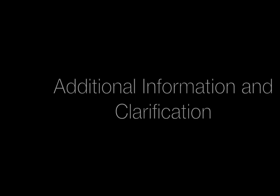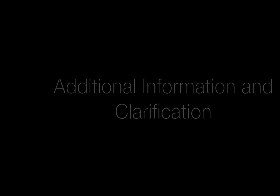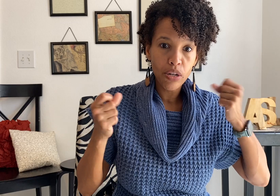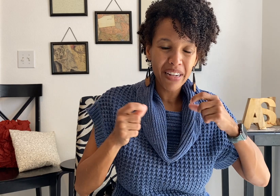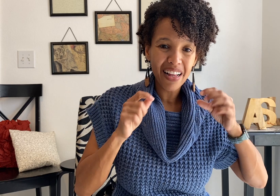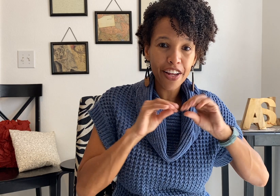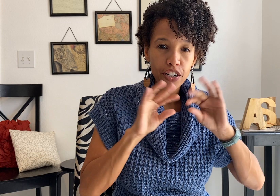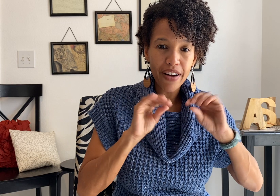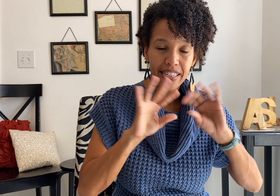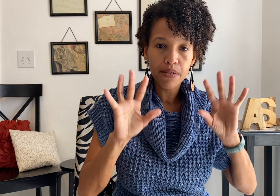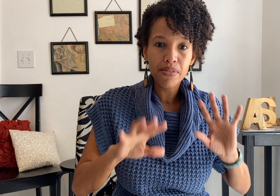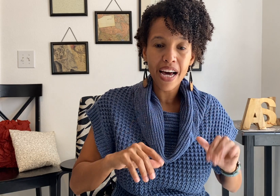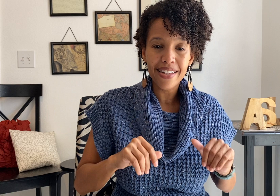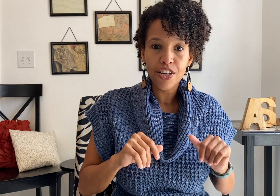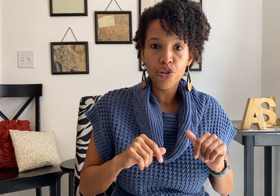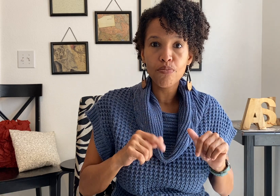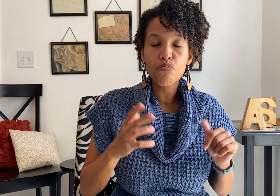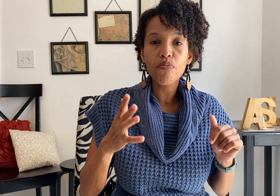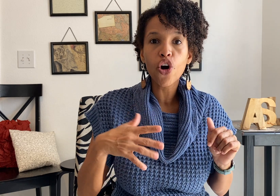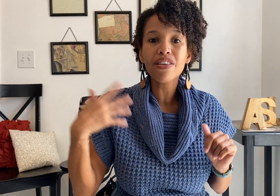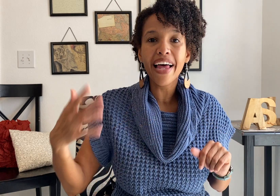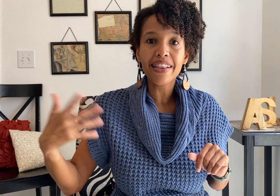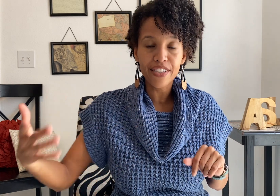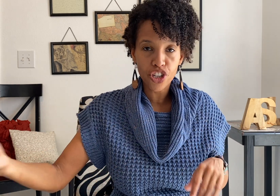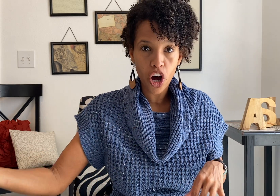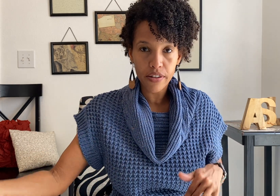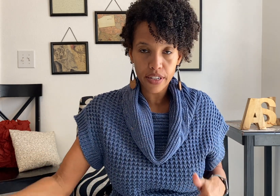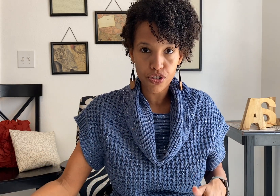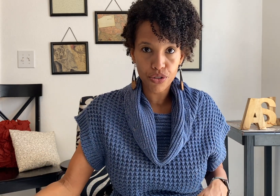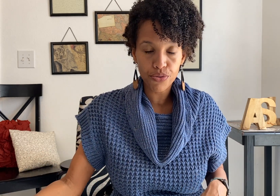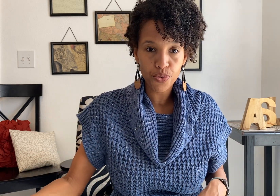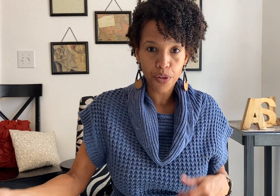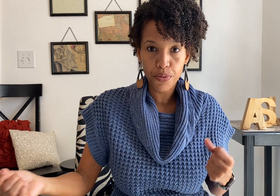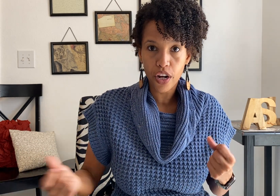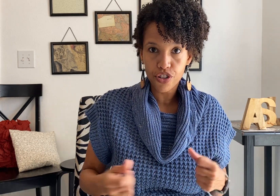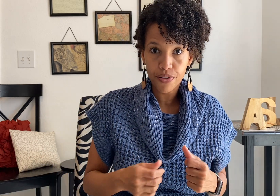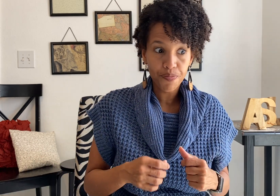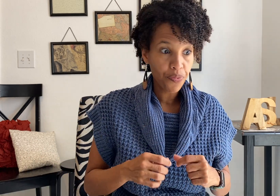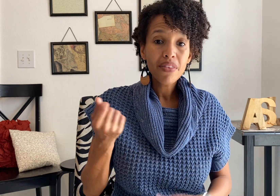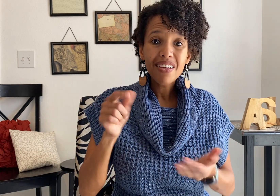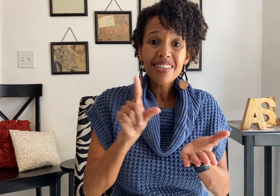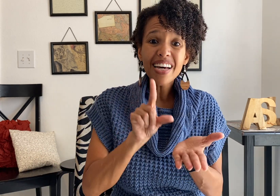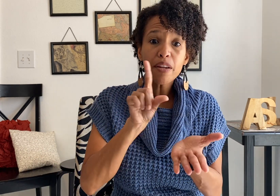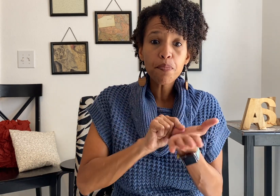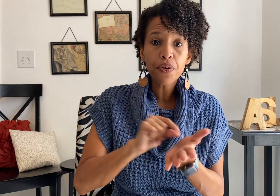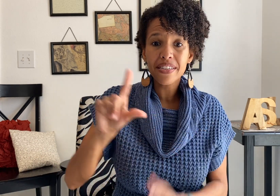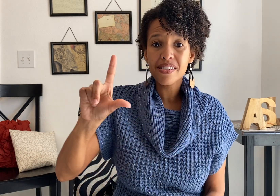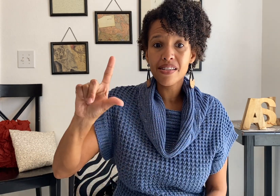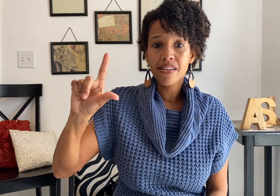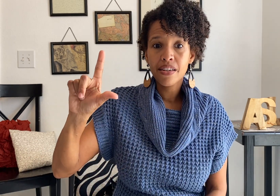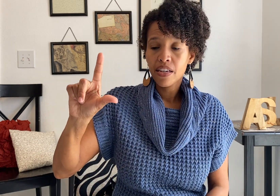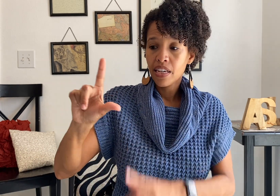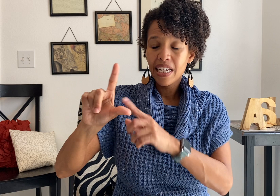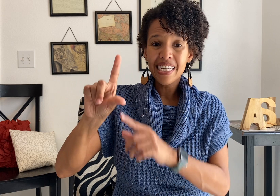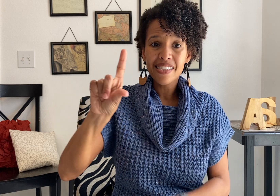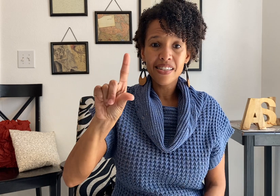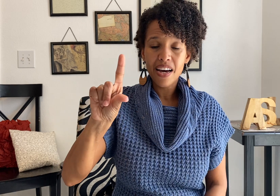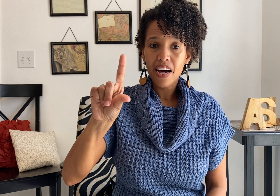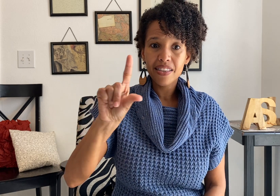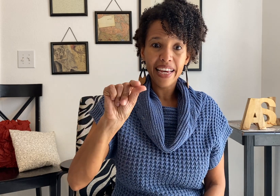So I'm going to clarify some signs that are likely to cause issues with production. The sign print is like